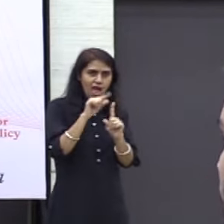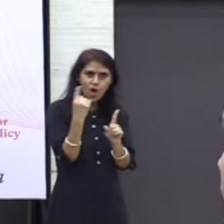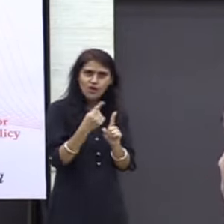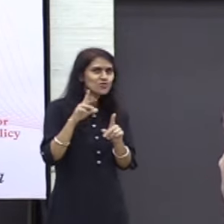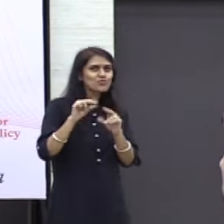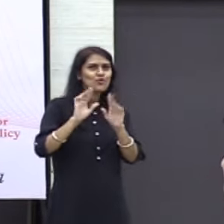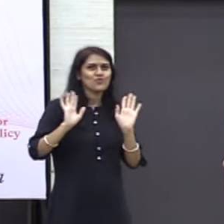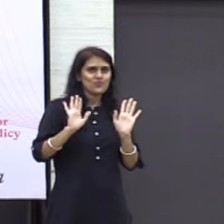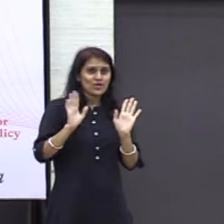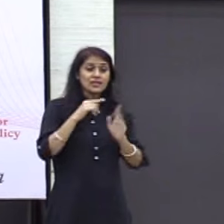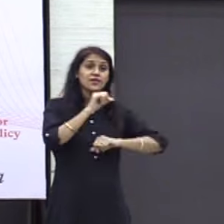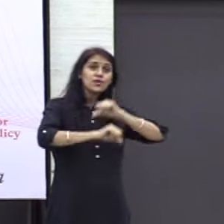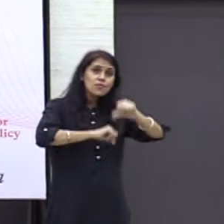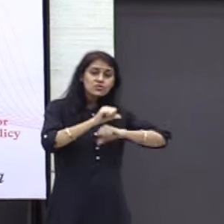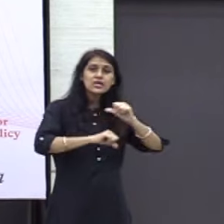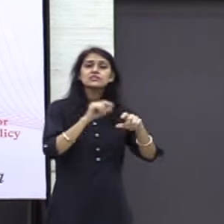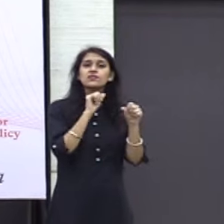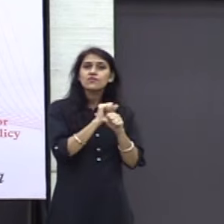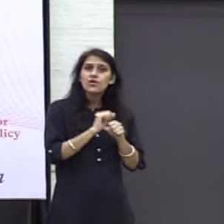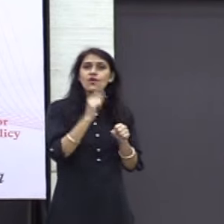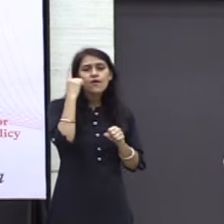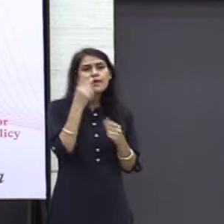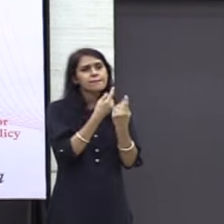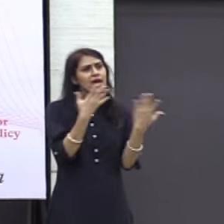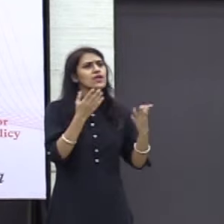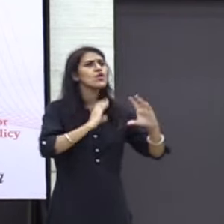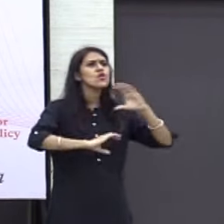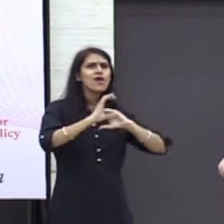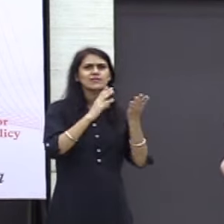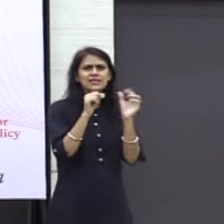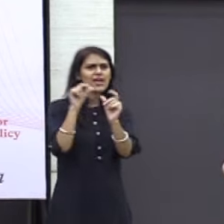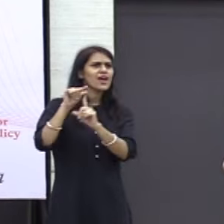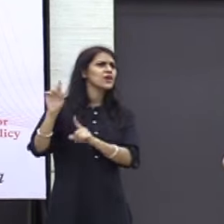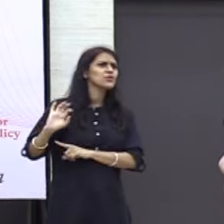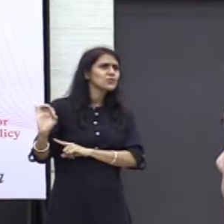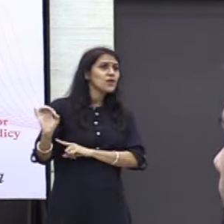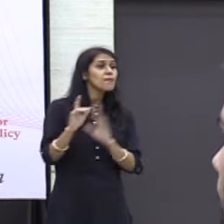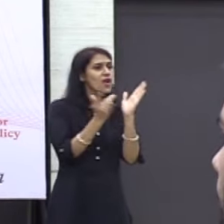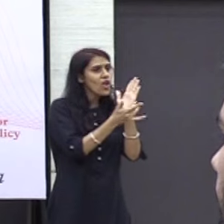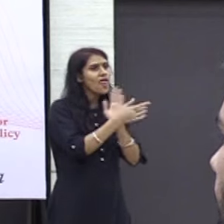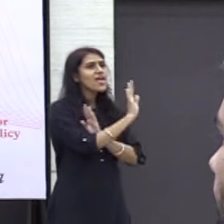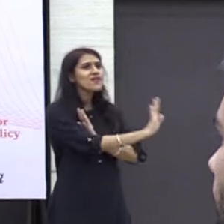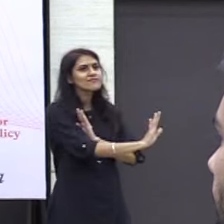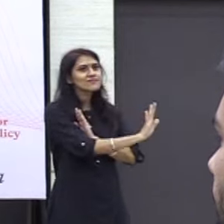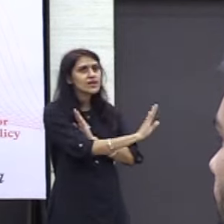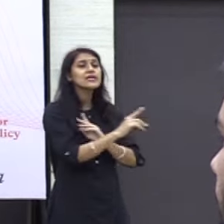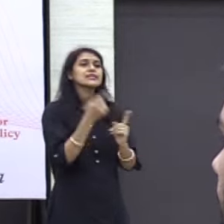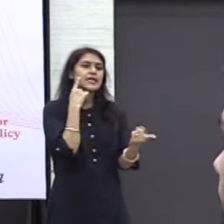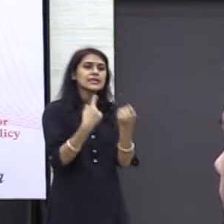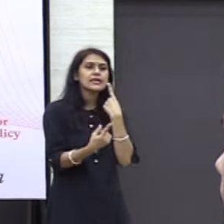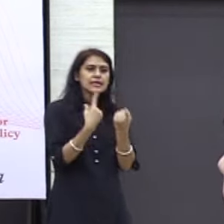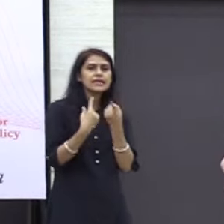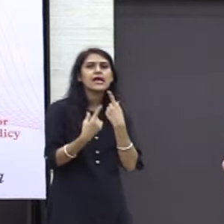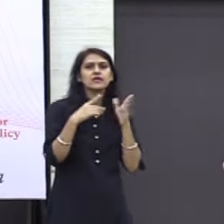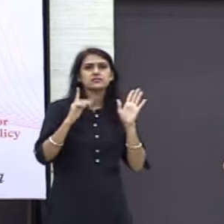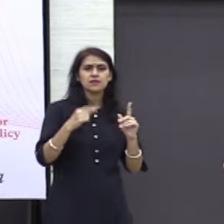have cross-examination through video conferencing, that is not AI. Yeah. But I'm saying these will have to be tested, because